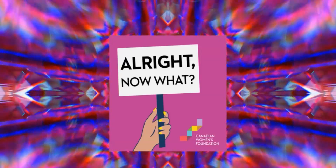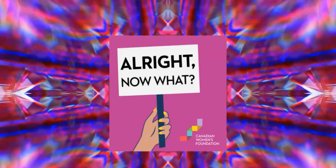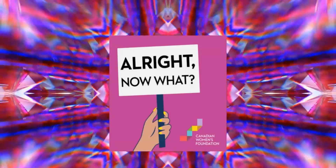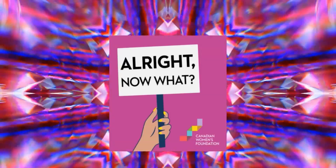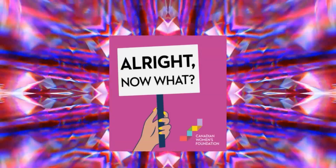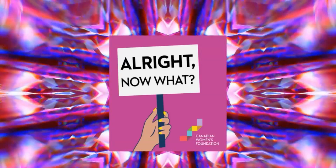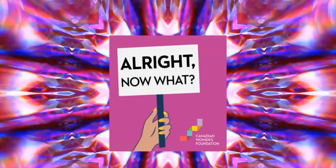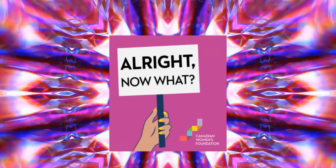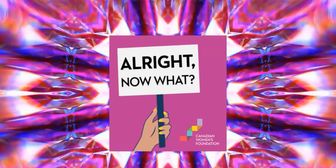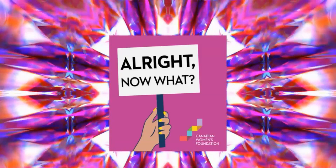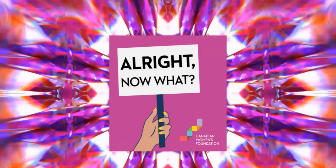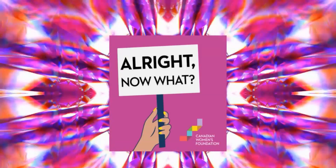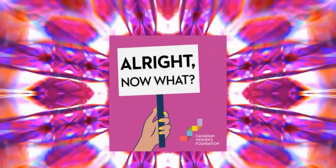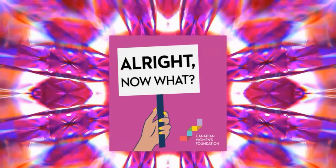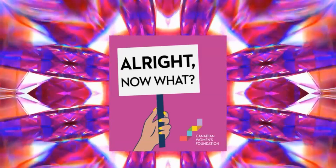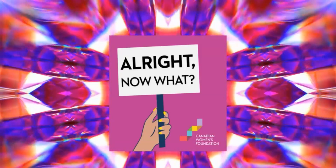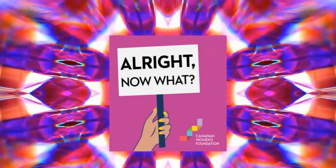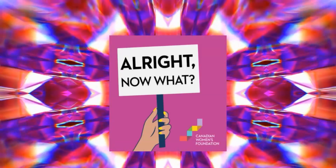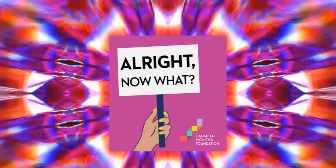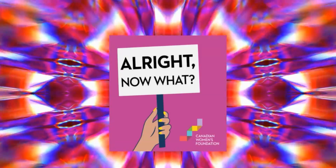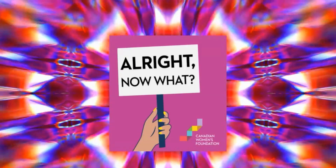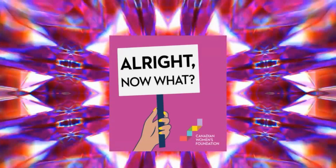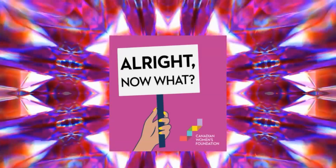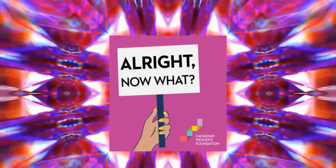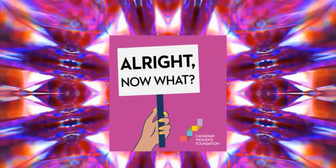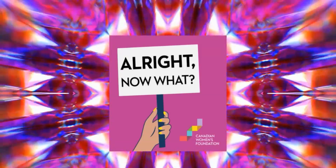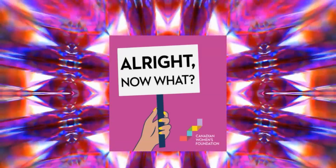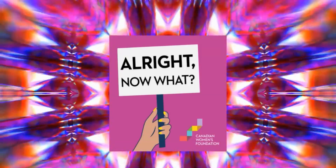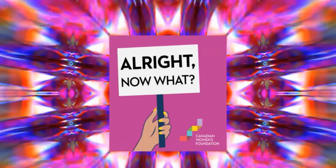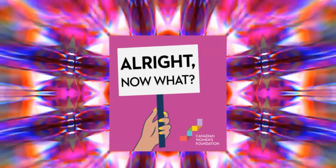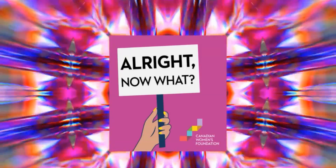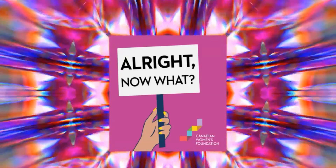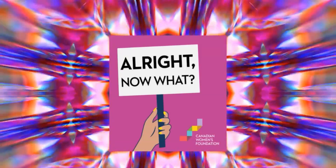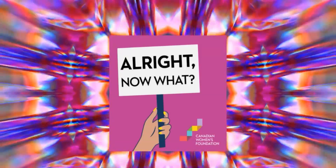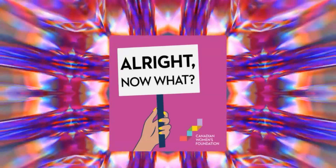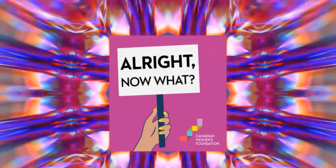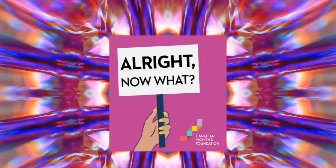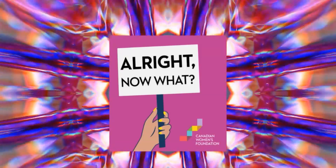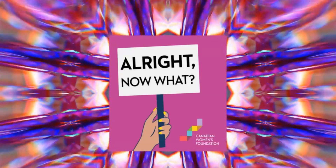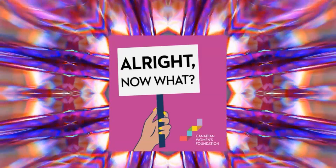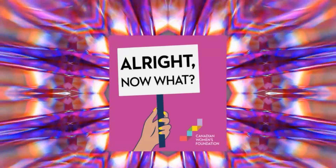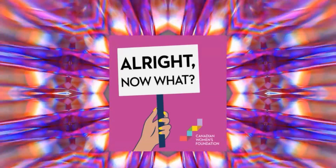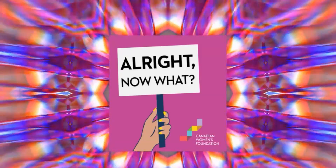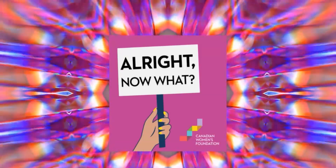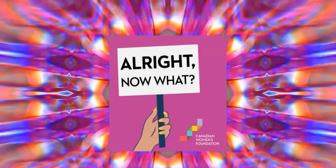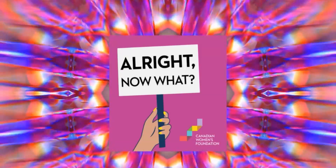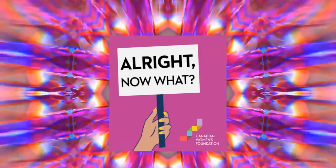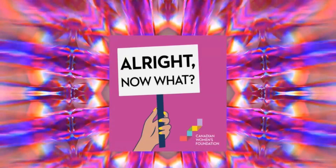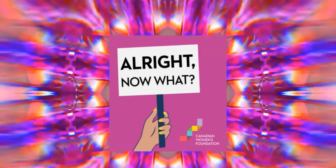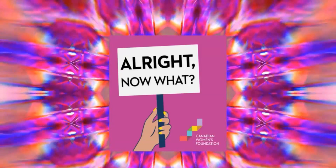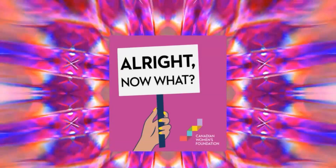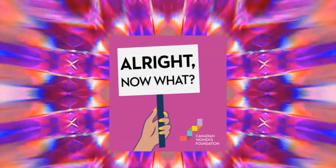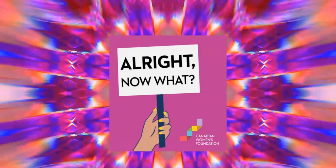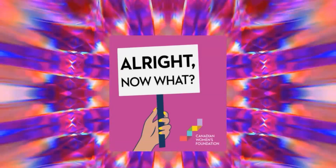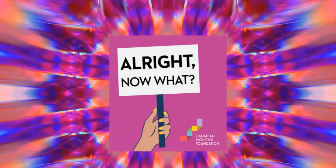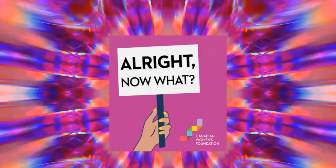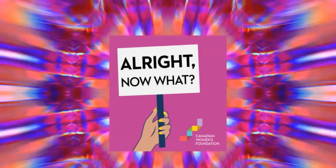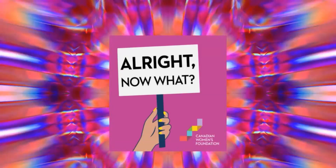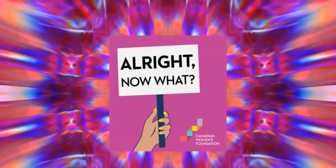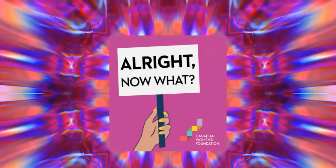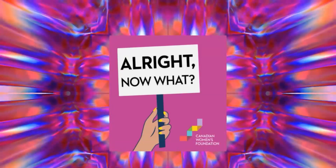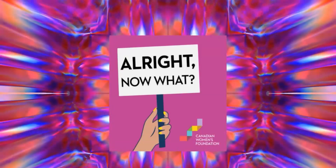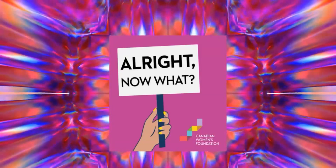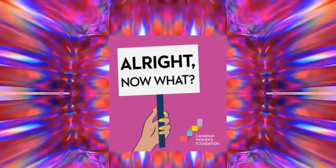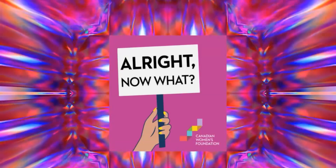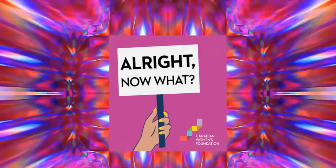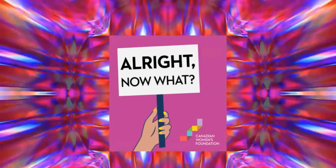no, whether that is when they are engaging with their partners and say no to have sex, or whether that is they do not want to go on a date with